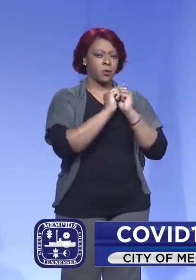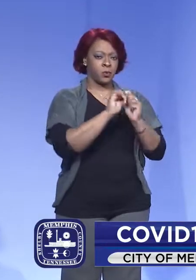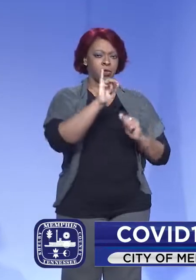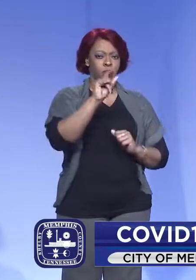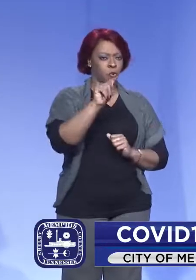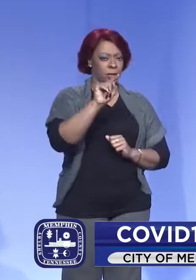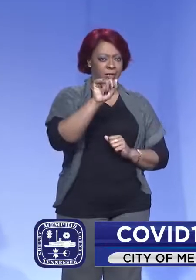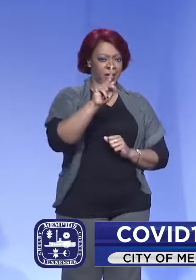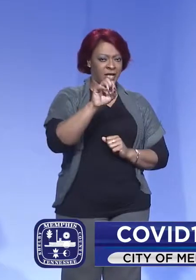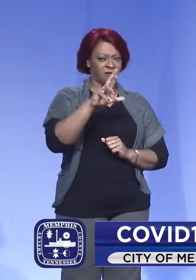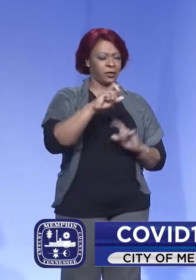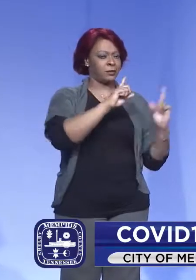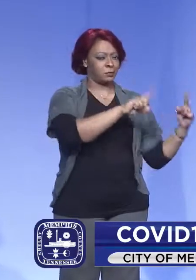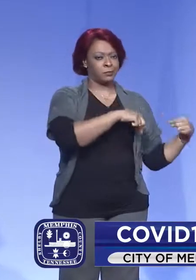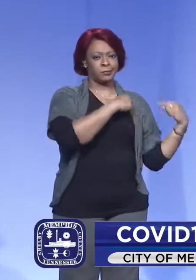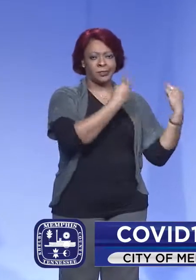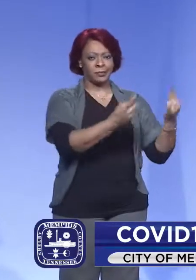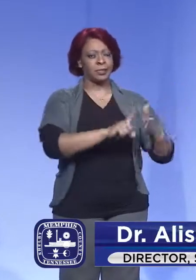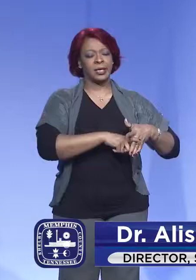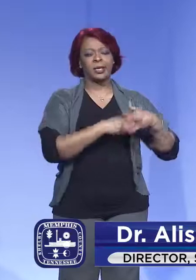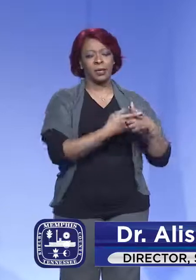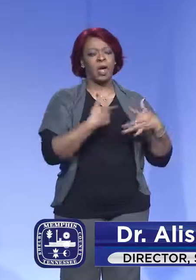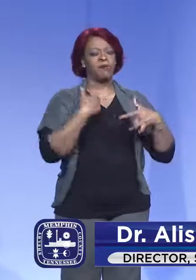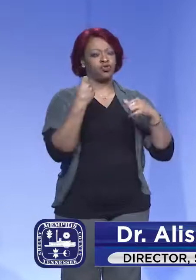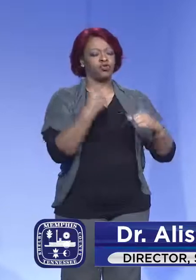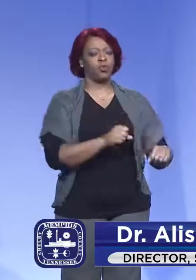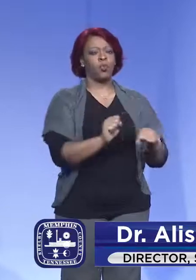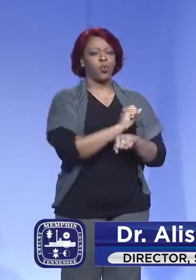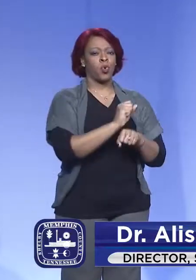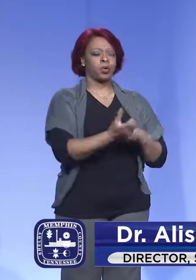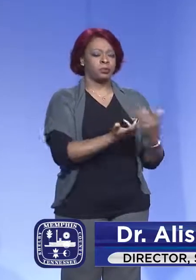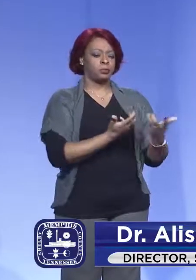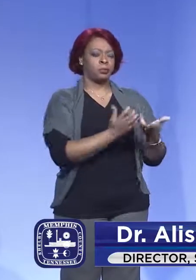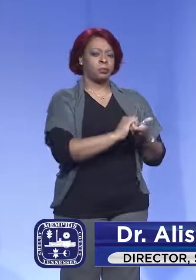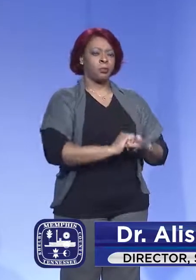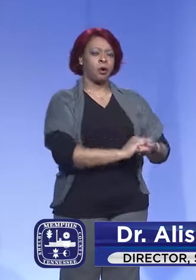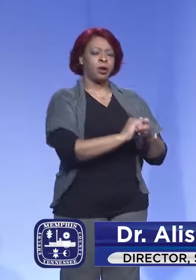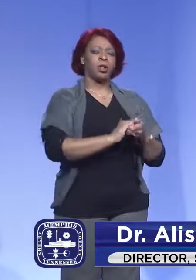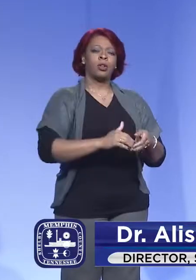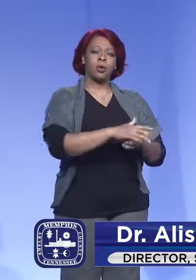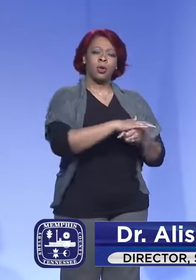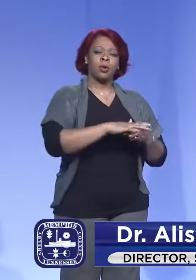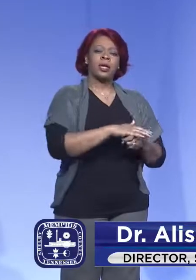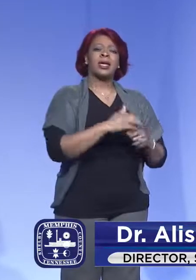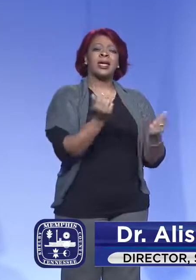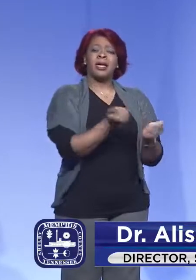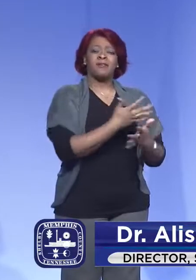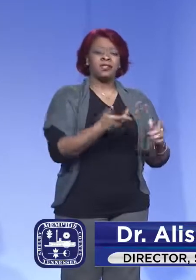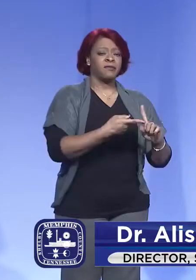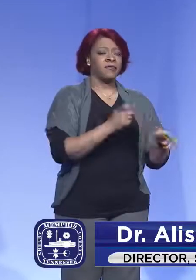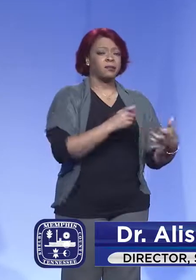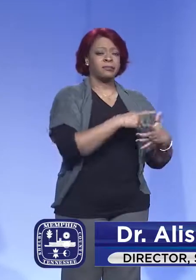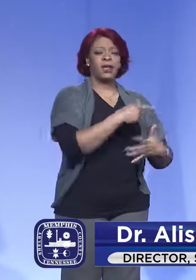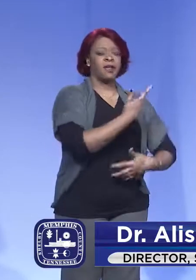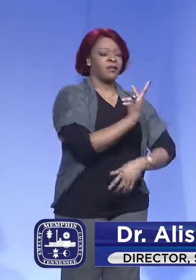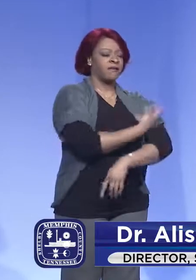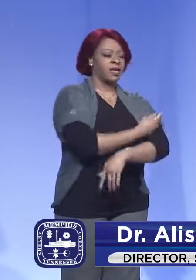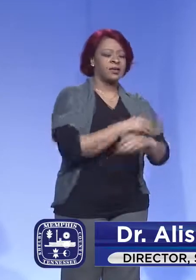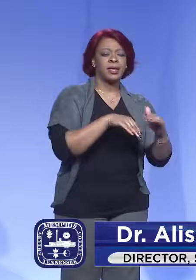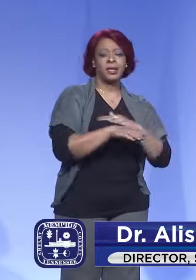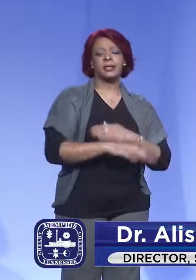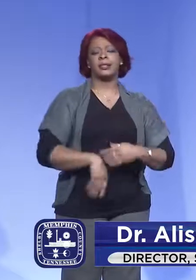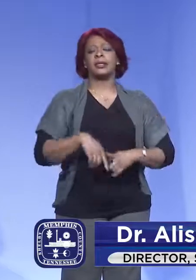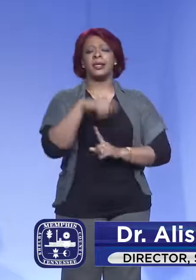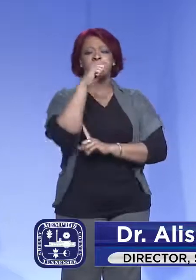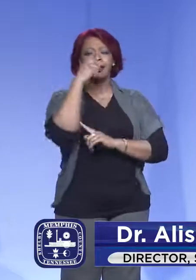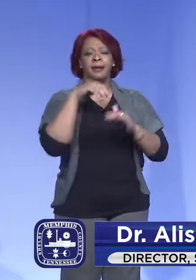from the very beginning. So we have a very strong working partnership locally. Everything from vaccine access to